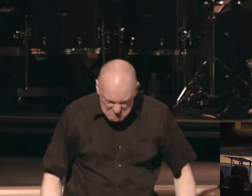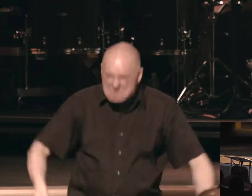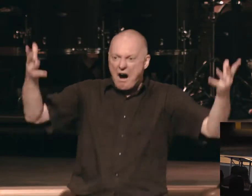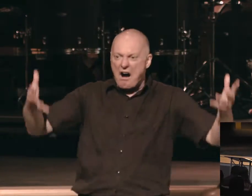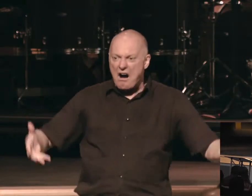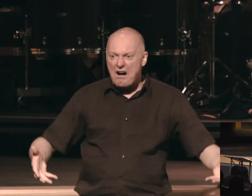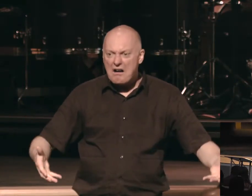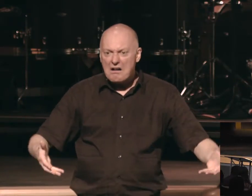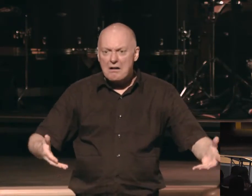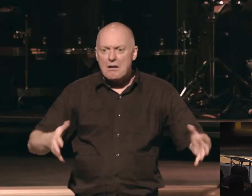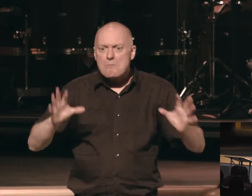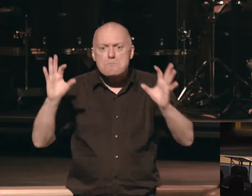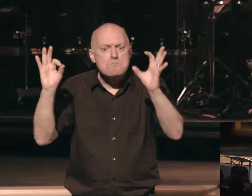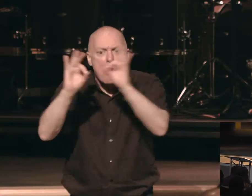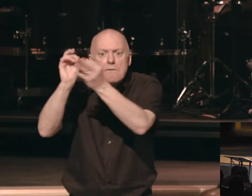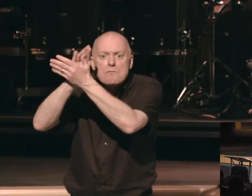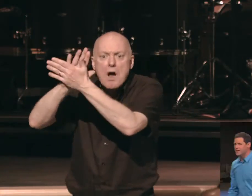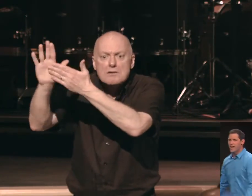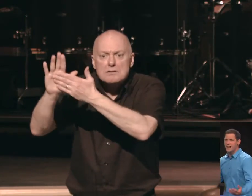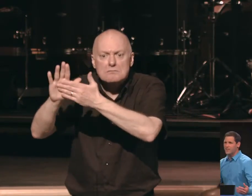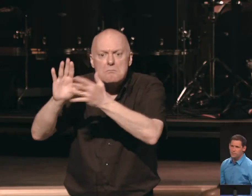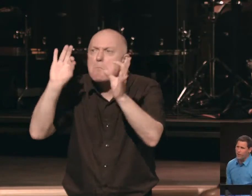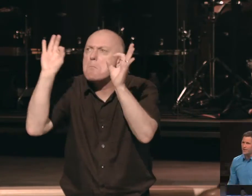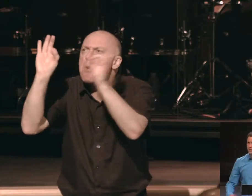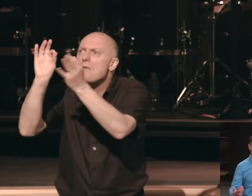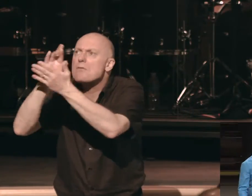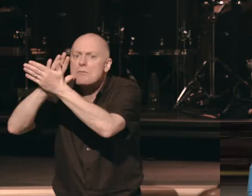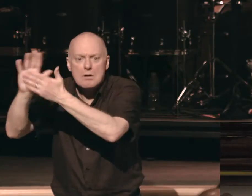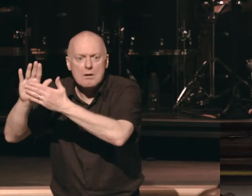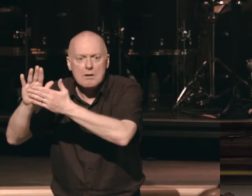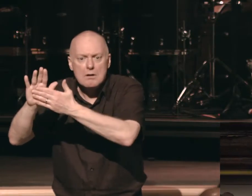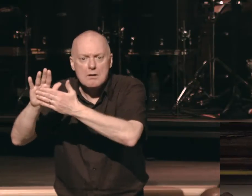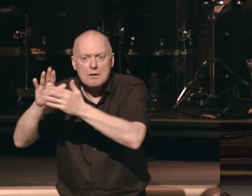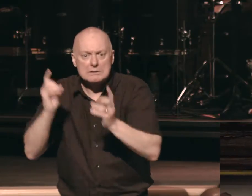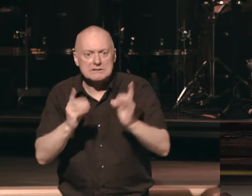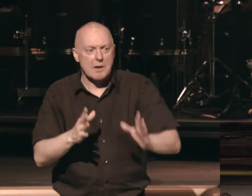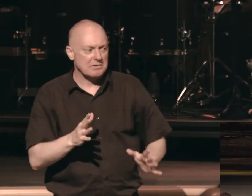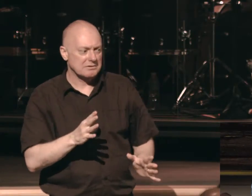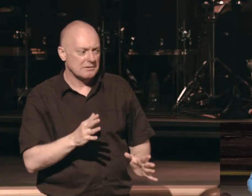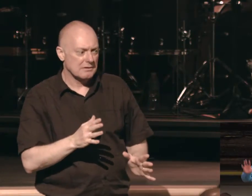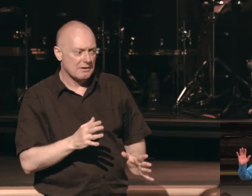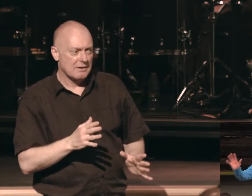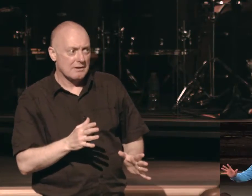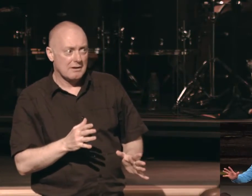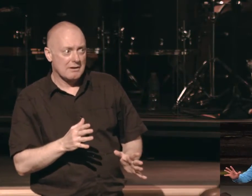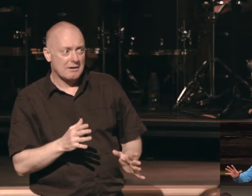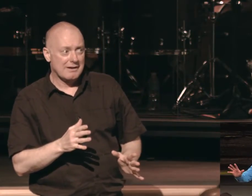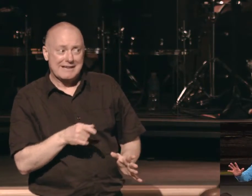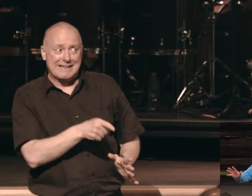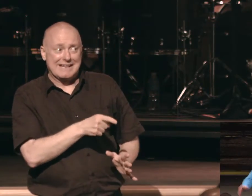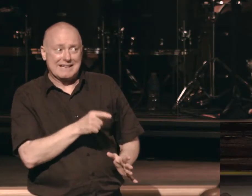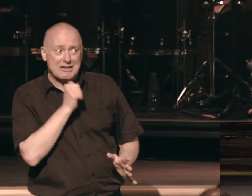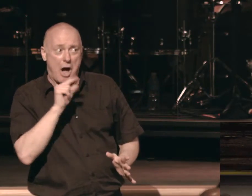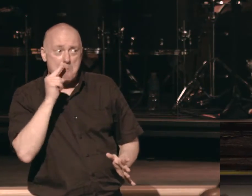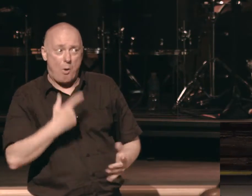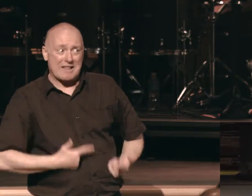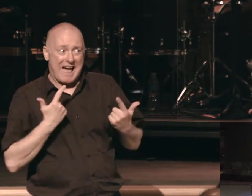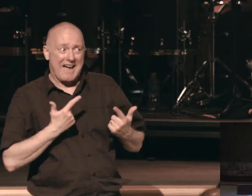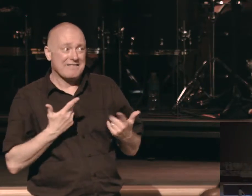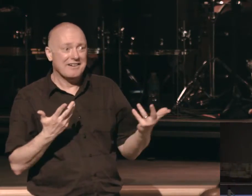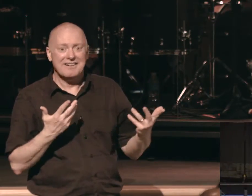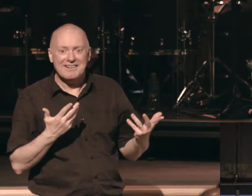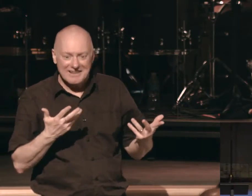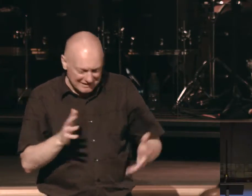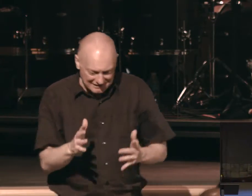over in his perfect righteous anger. I mean, again, the boys must have just been like, wow, this is not a boring life. And here we are following Jesus.